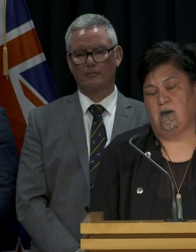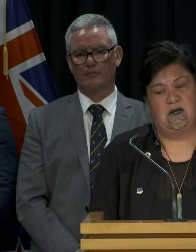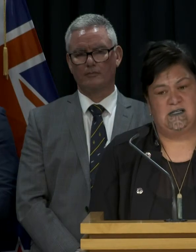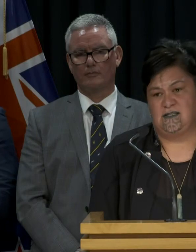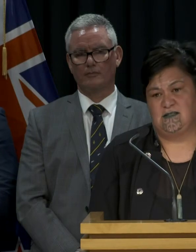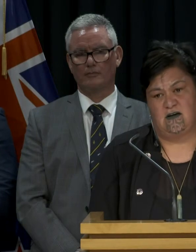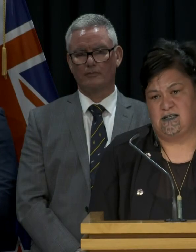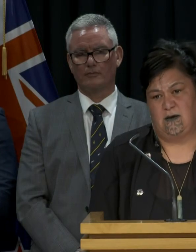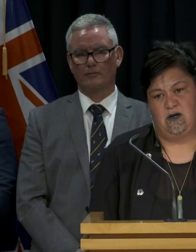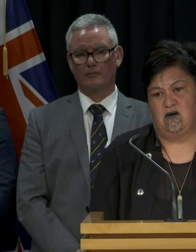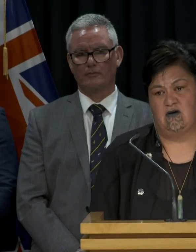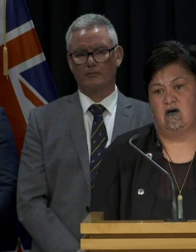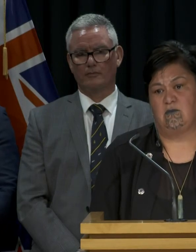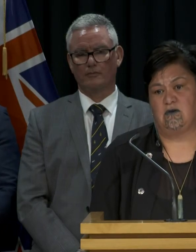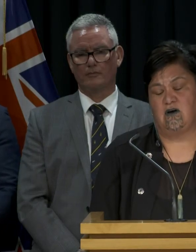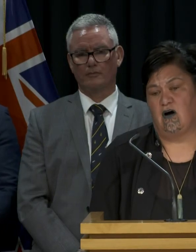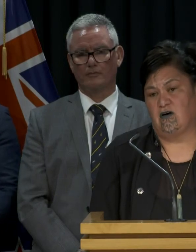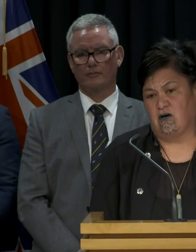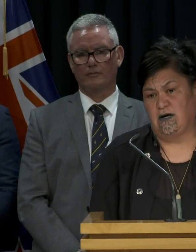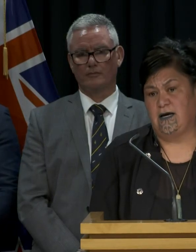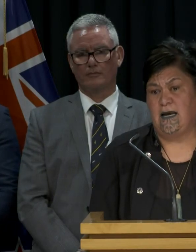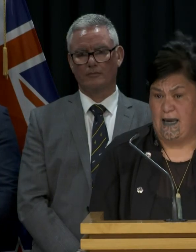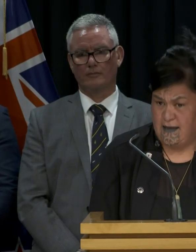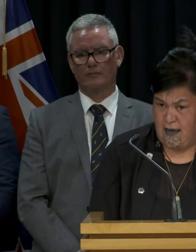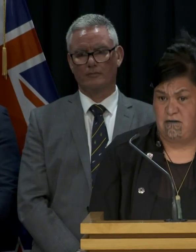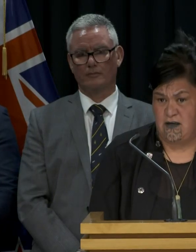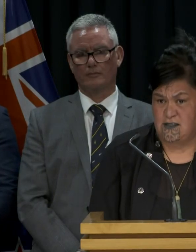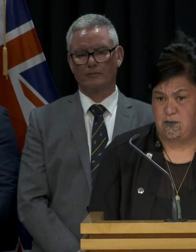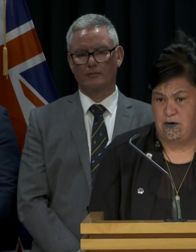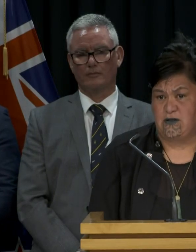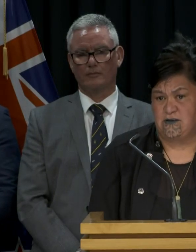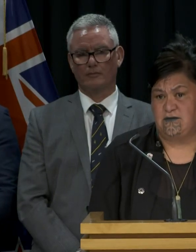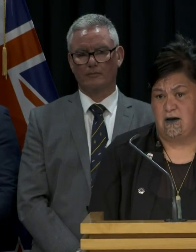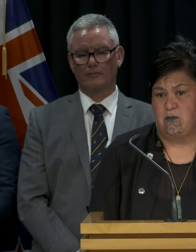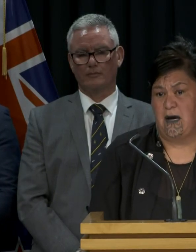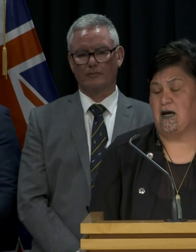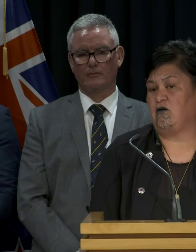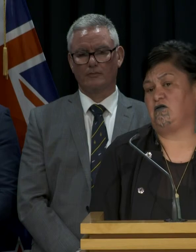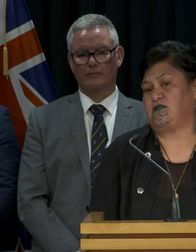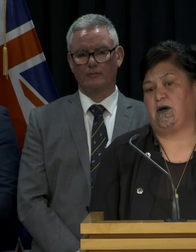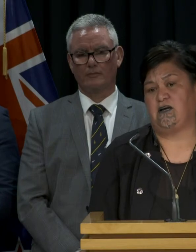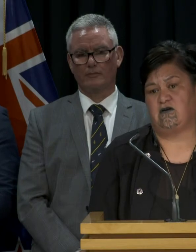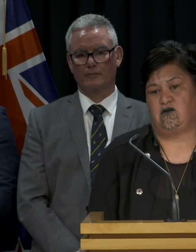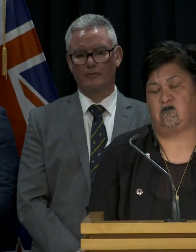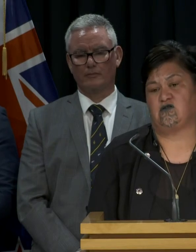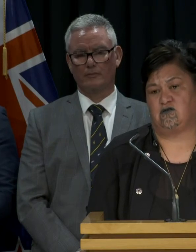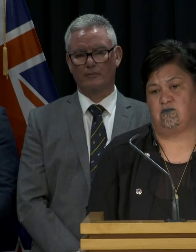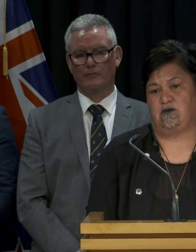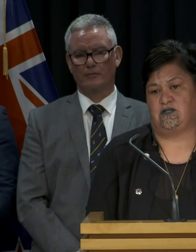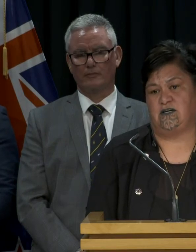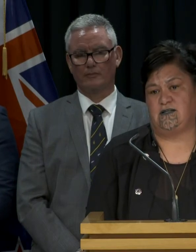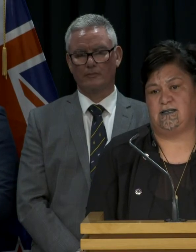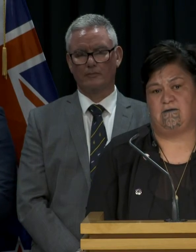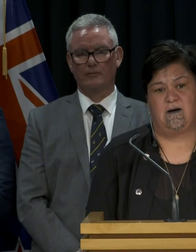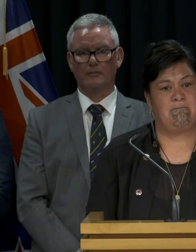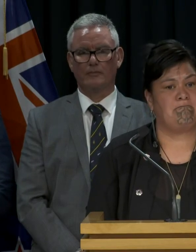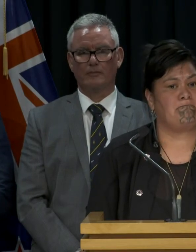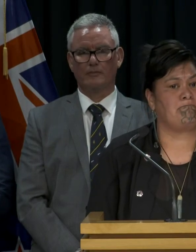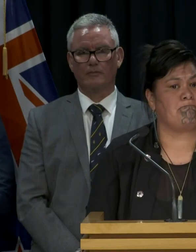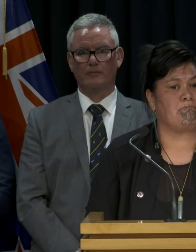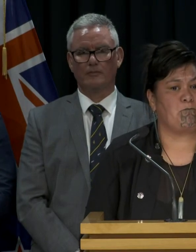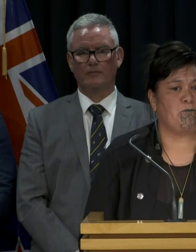alongside ministers like Damien O'Connor and have the experience of David Parker, who has made a huge contribution in this